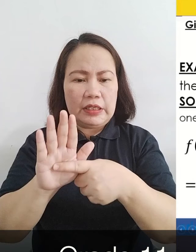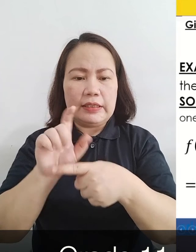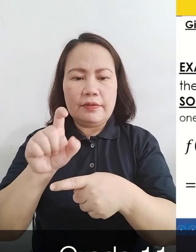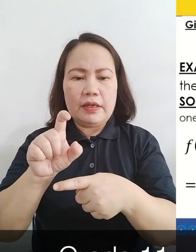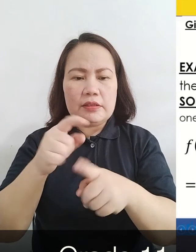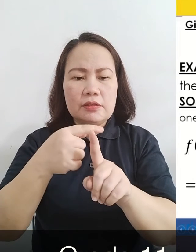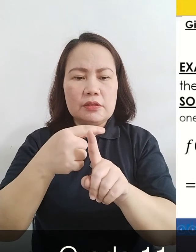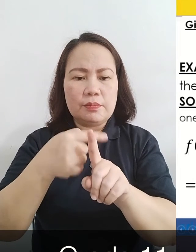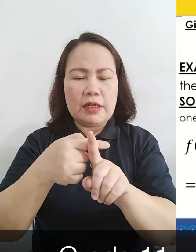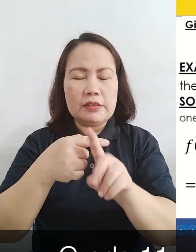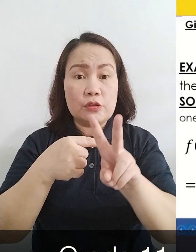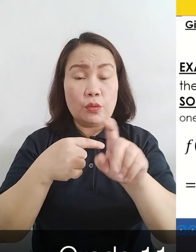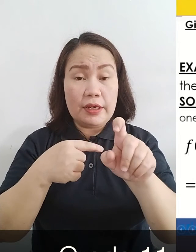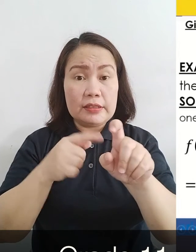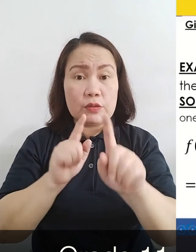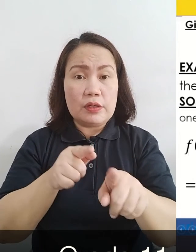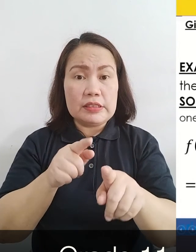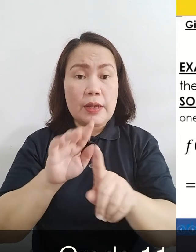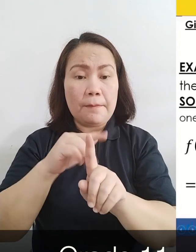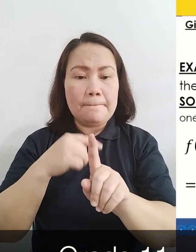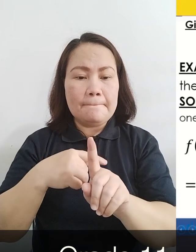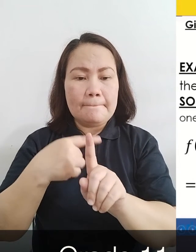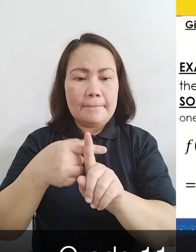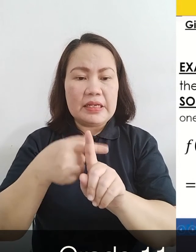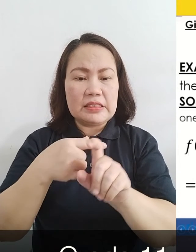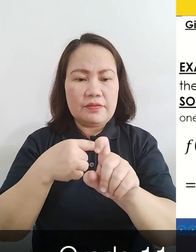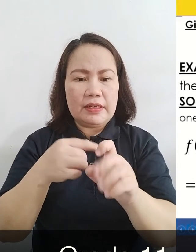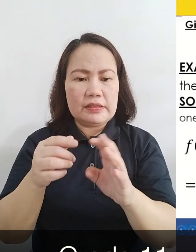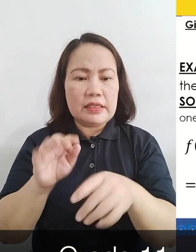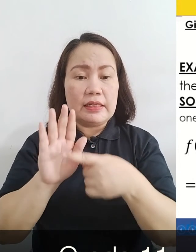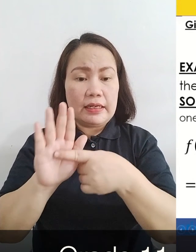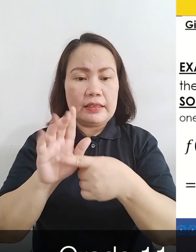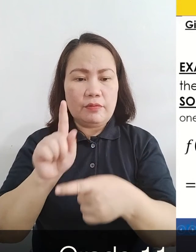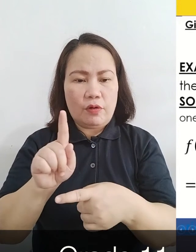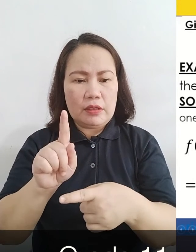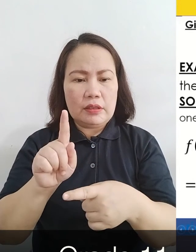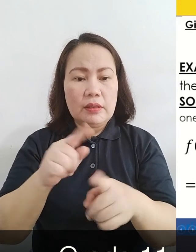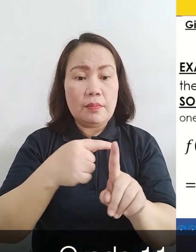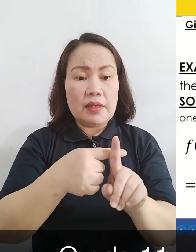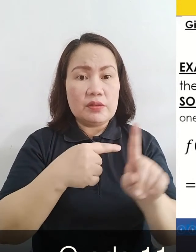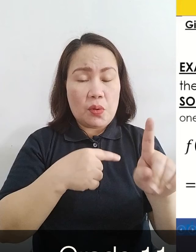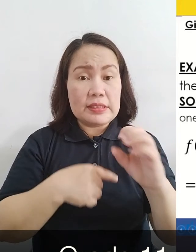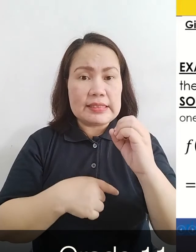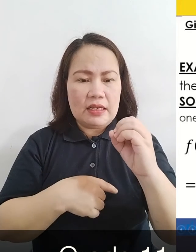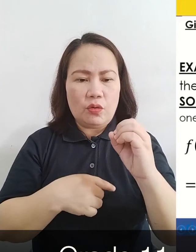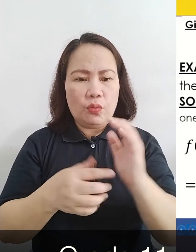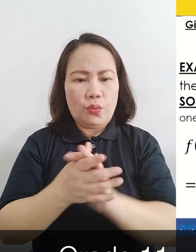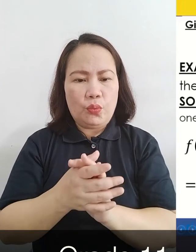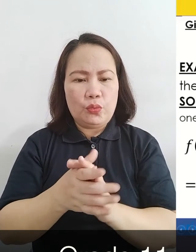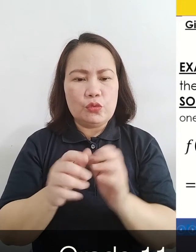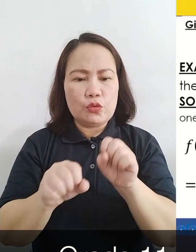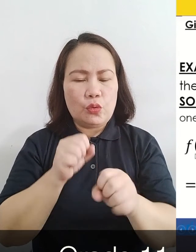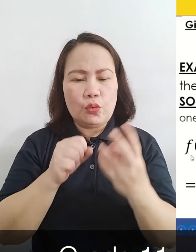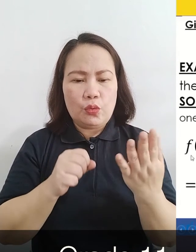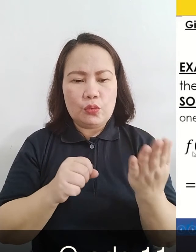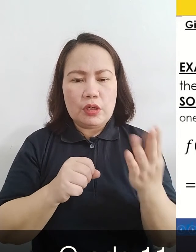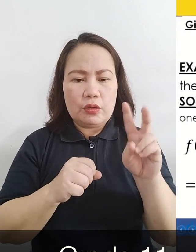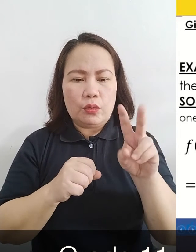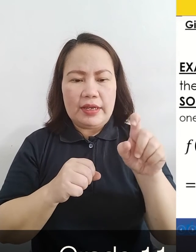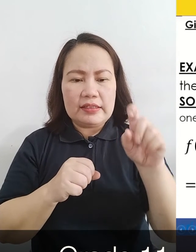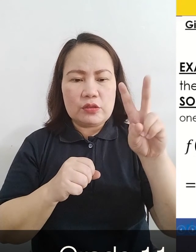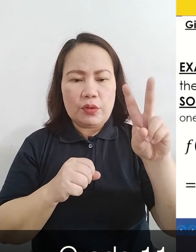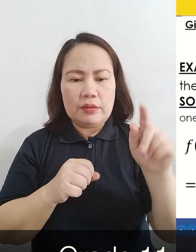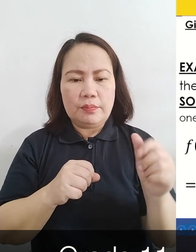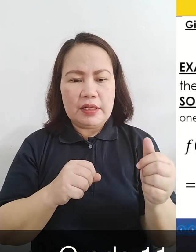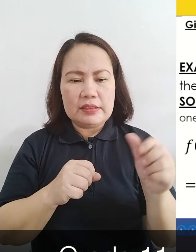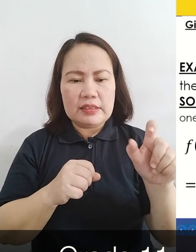x. Negative 1 plus positive 1, 0 na yon. So, therefore, ito ay sum ng f